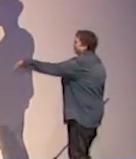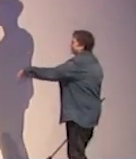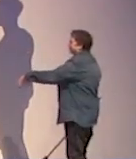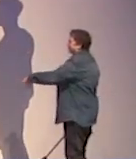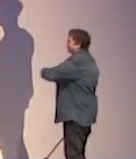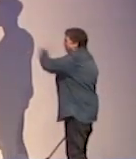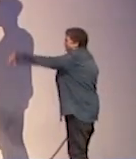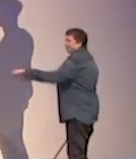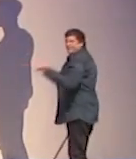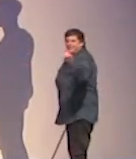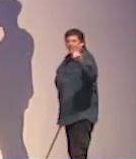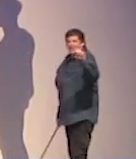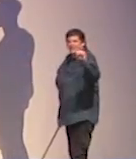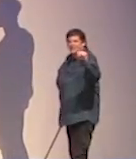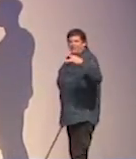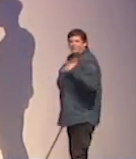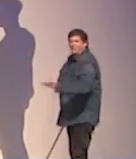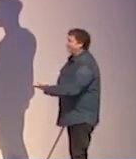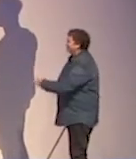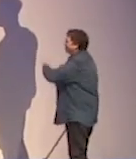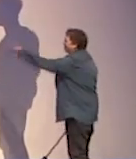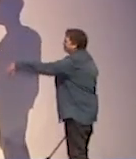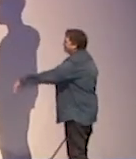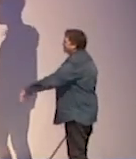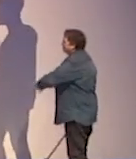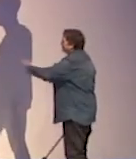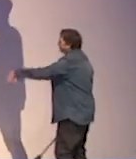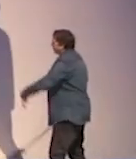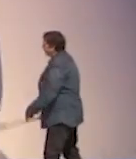might. Okay, go guys. Yeah, okay. Get off. Oh, you know, deaf standard time.